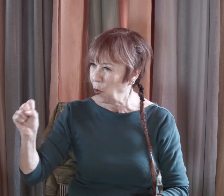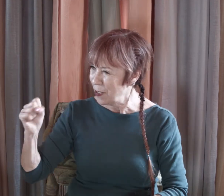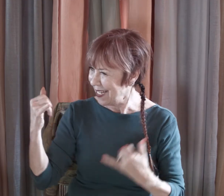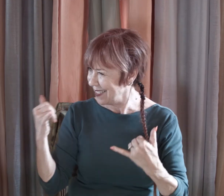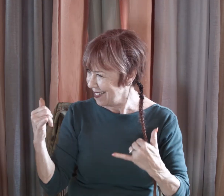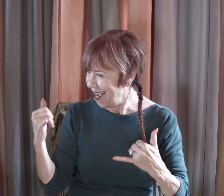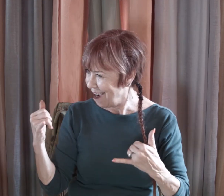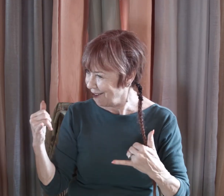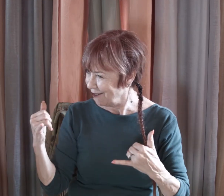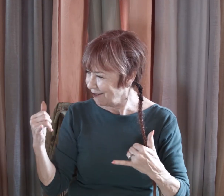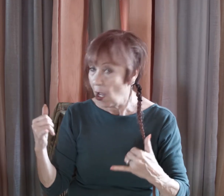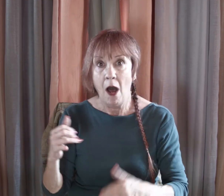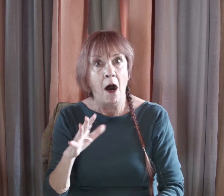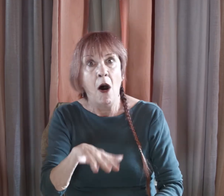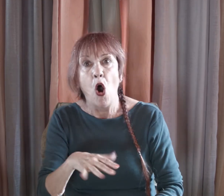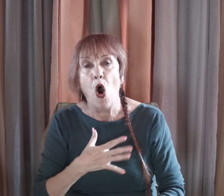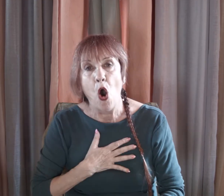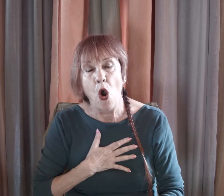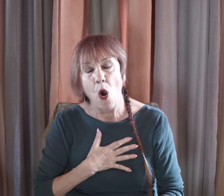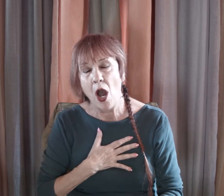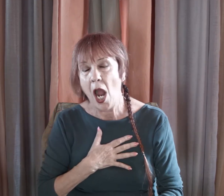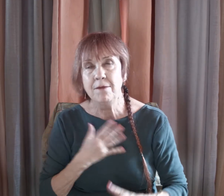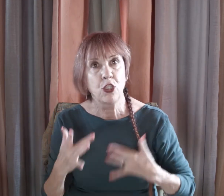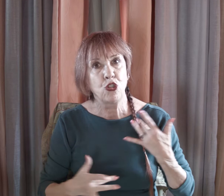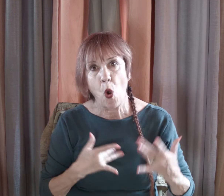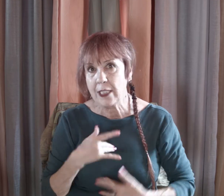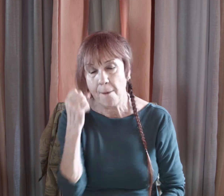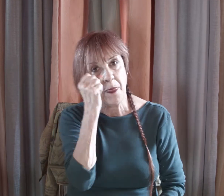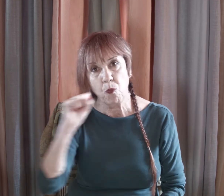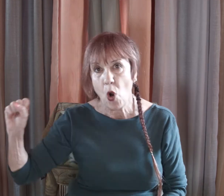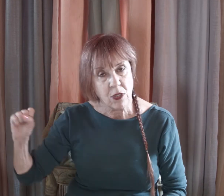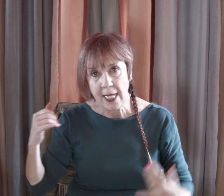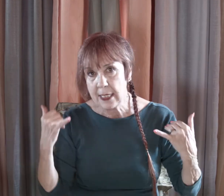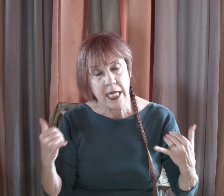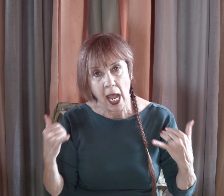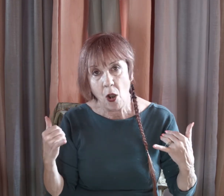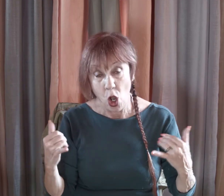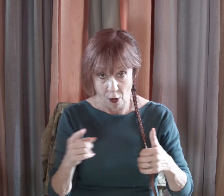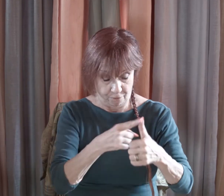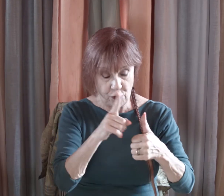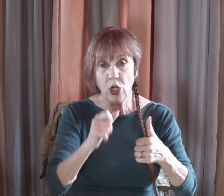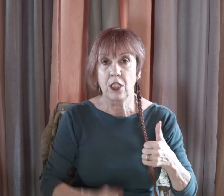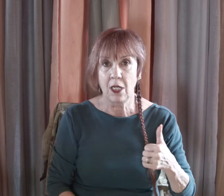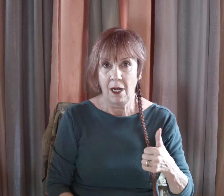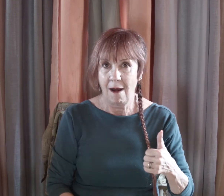the protests now in light of everything you've said? Oh, I'm so excited by this protest. First of all,